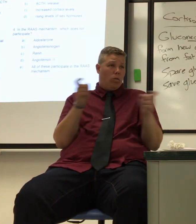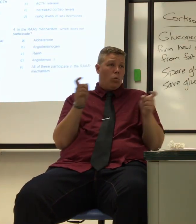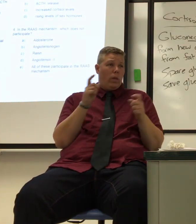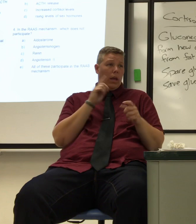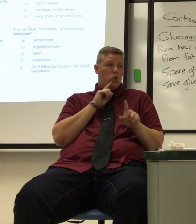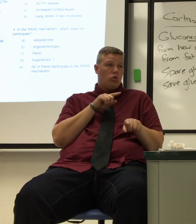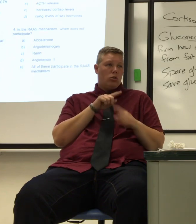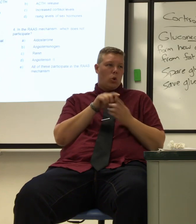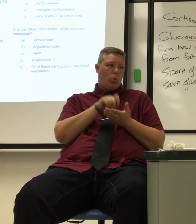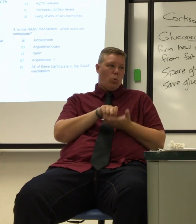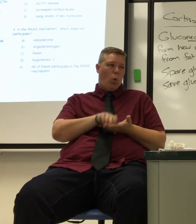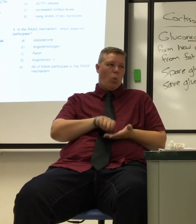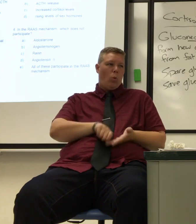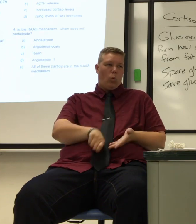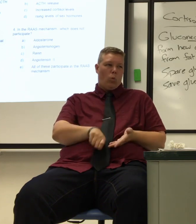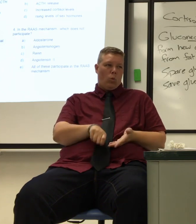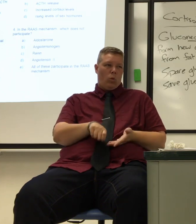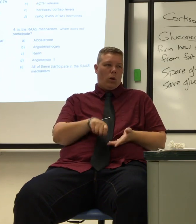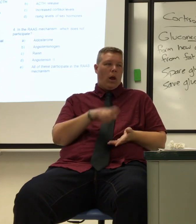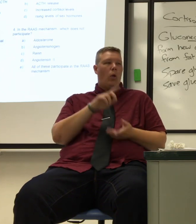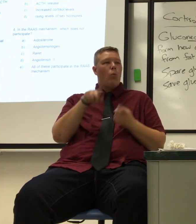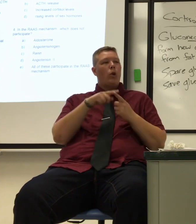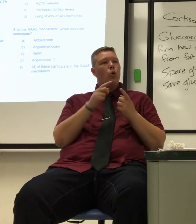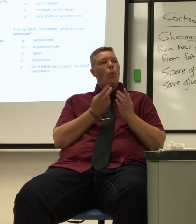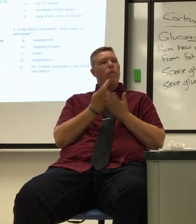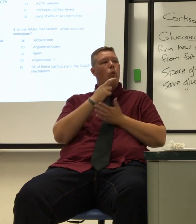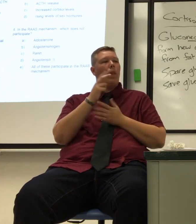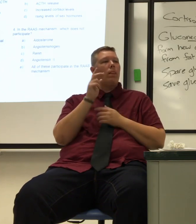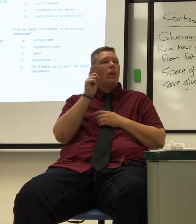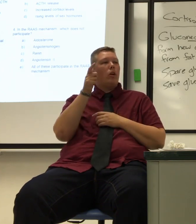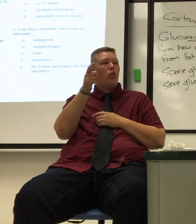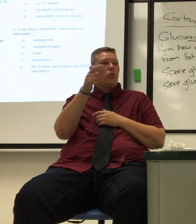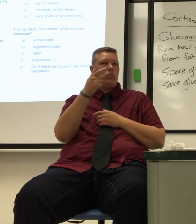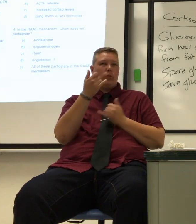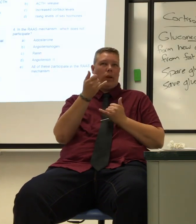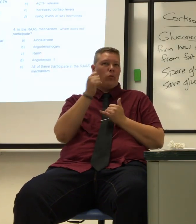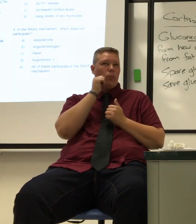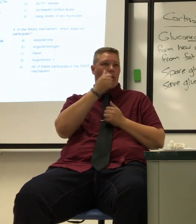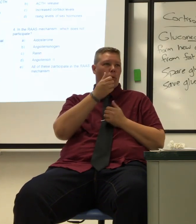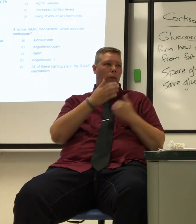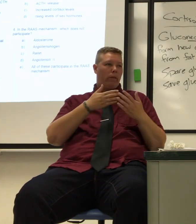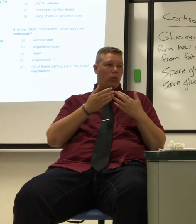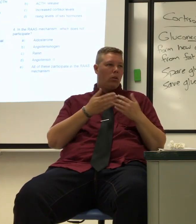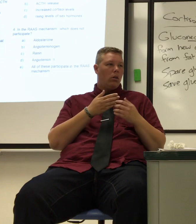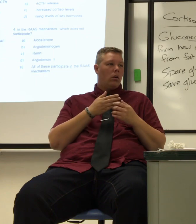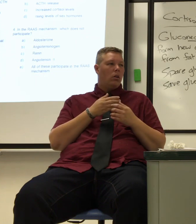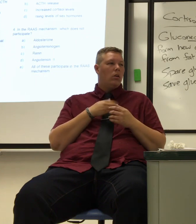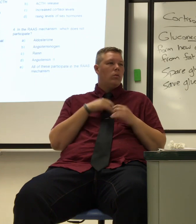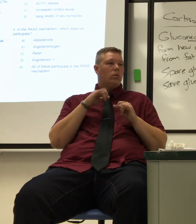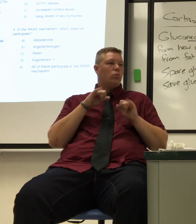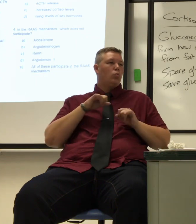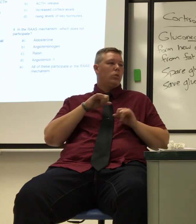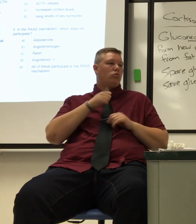you take note, and as you're reviewing later on today or tomorrow, quiz yourself.